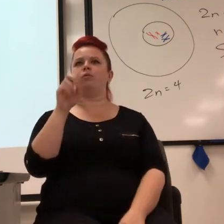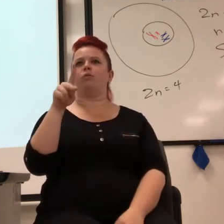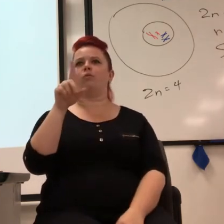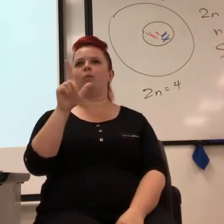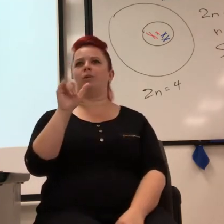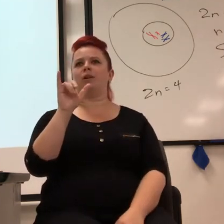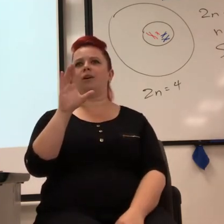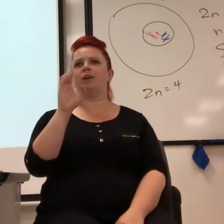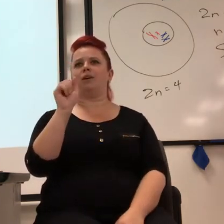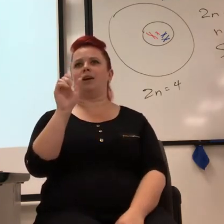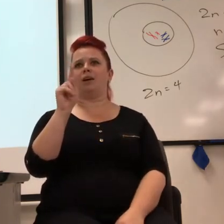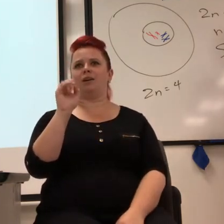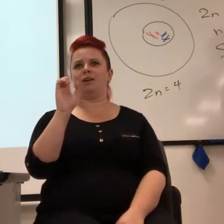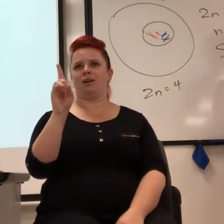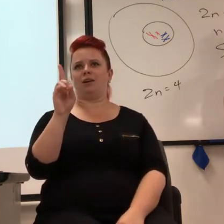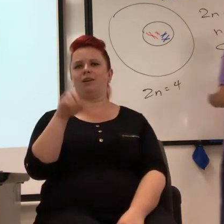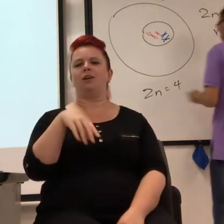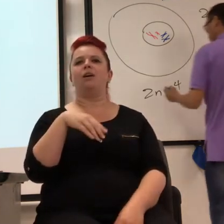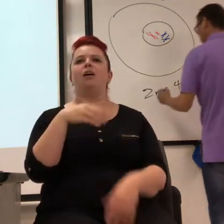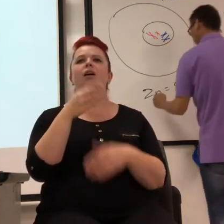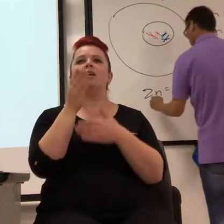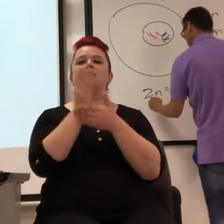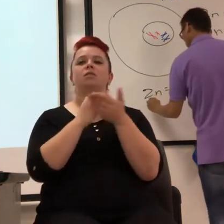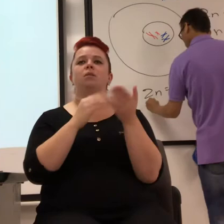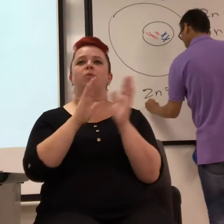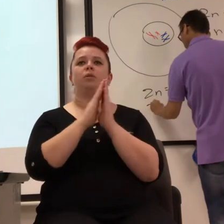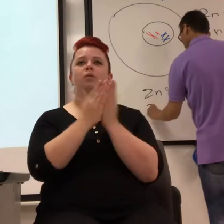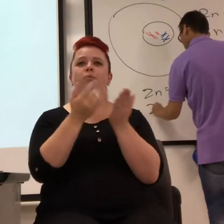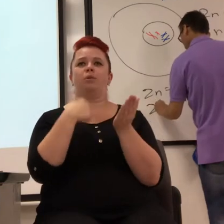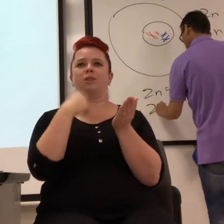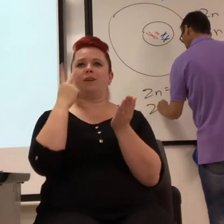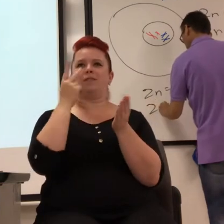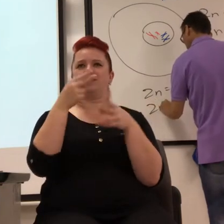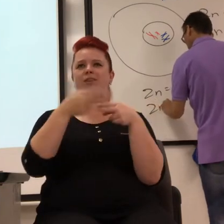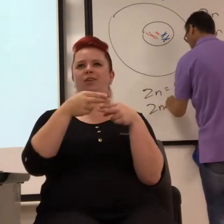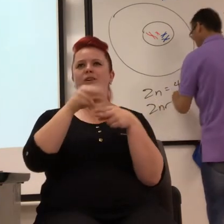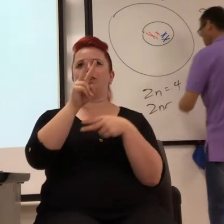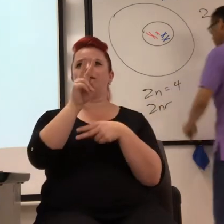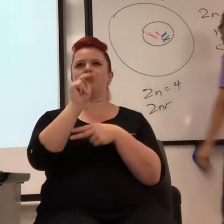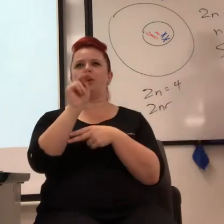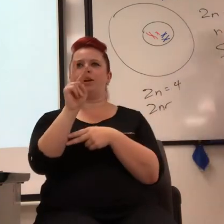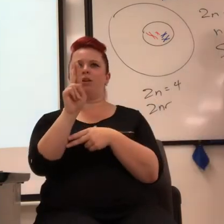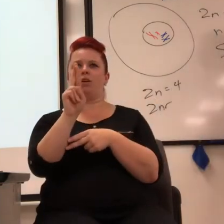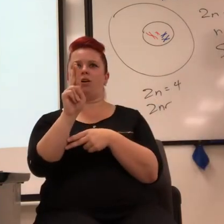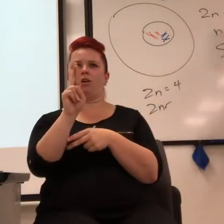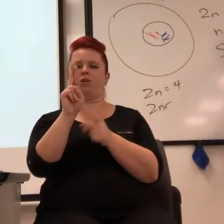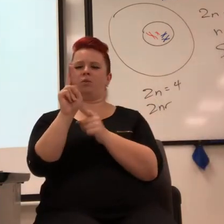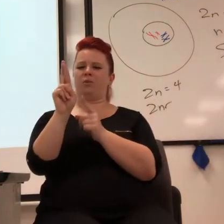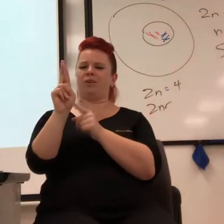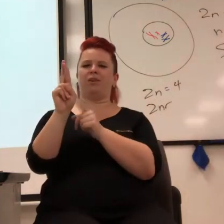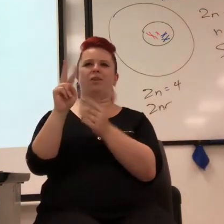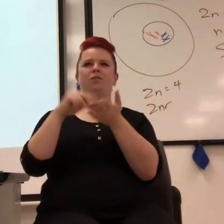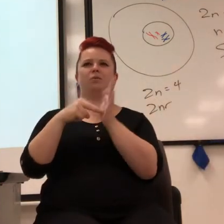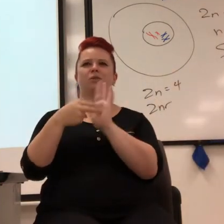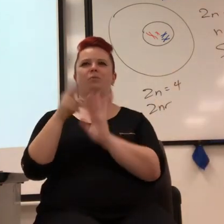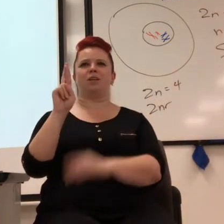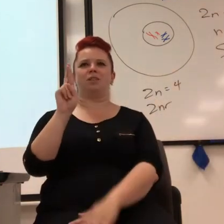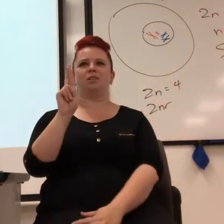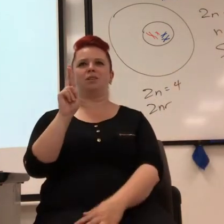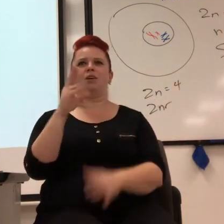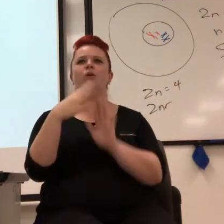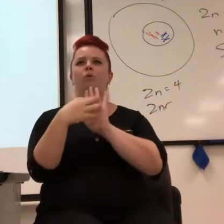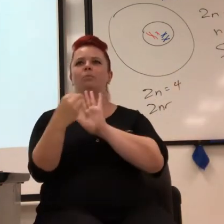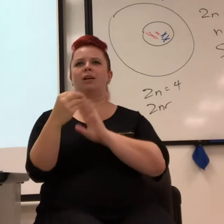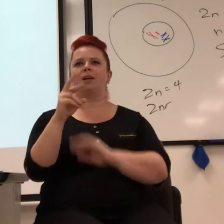would call it 2NR. What does the R stand for? Replication.